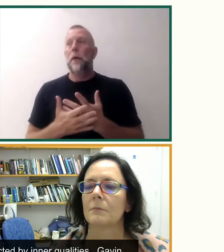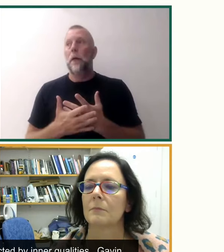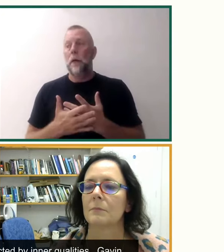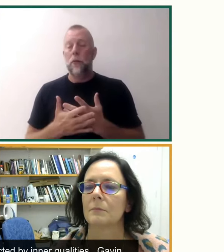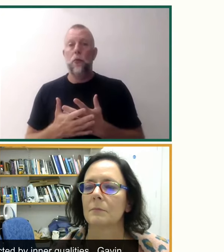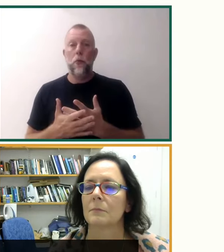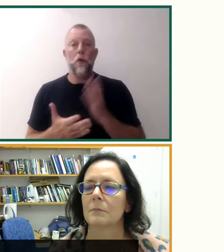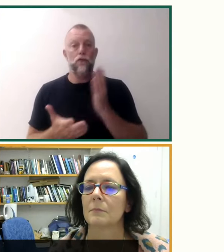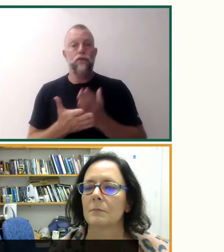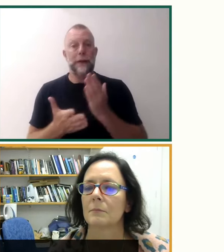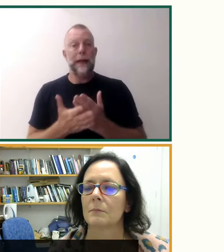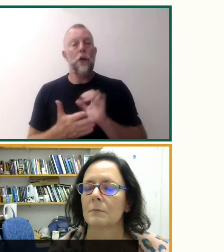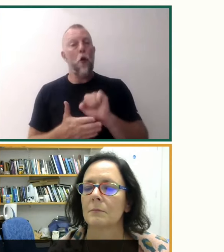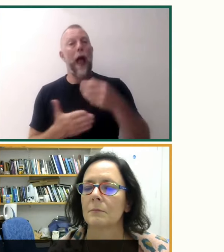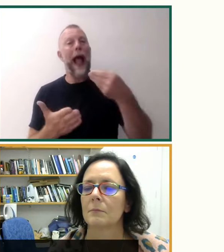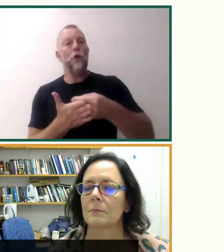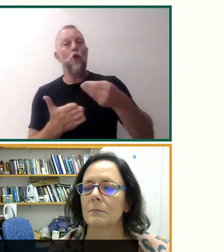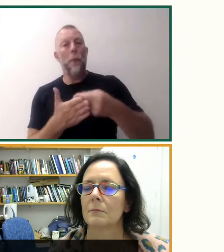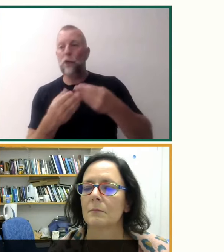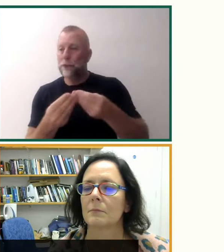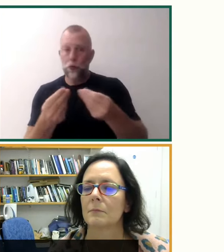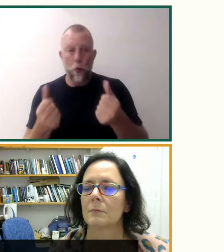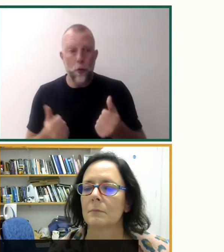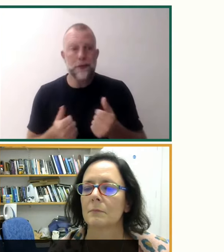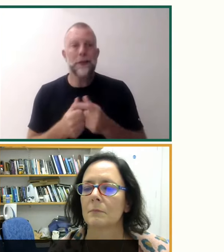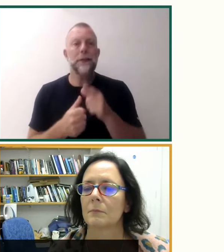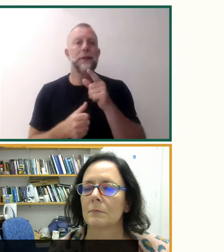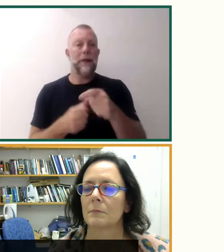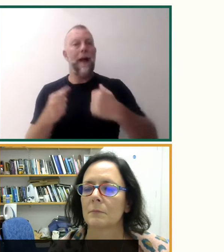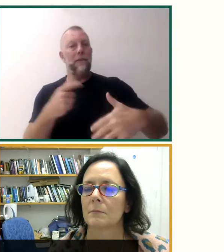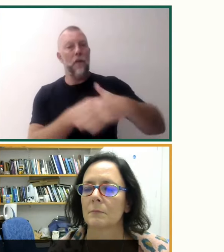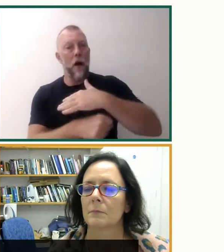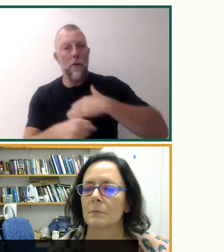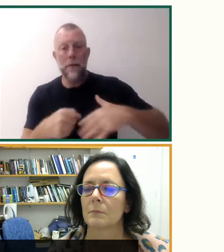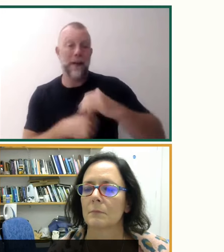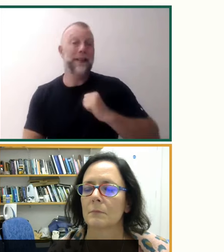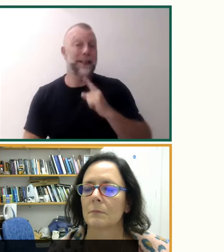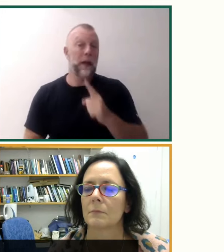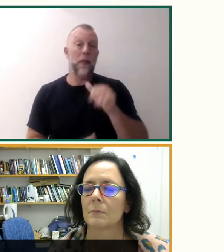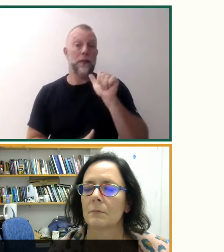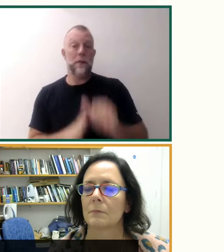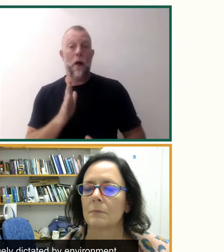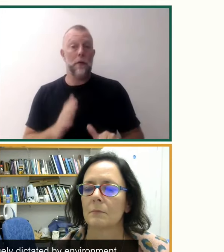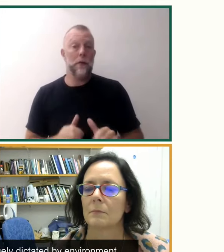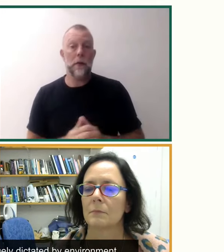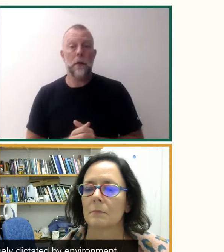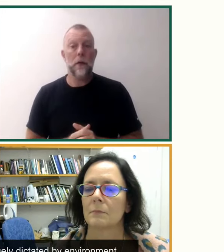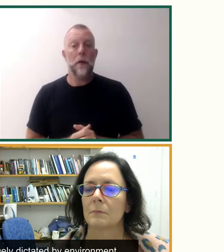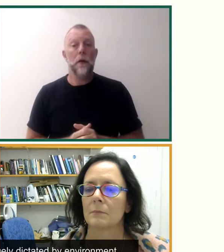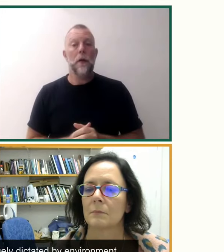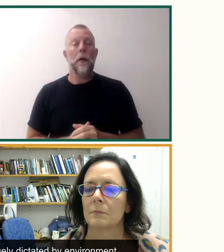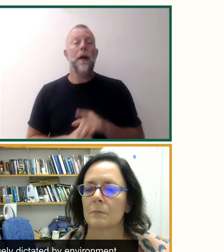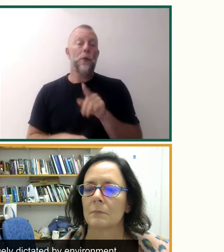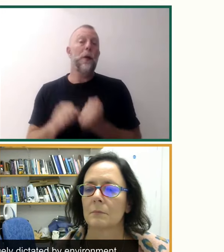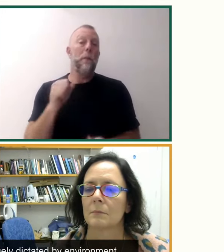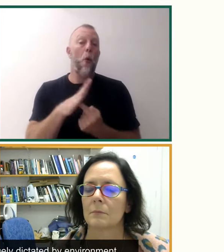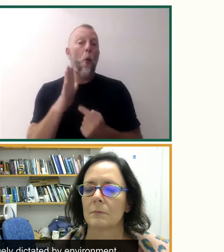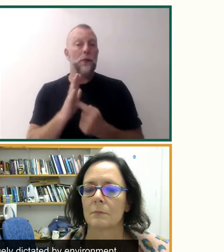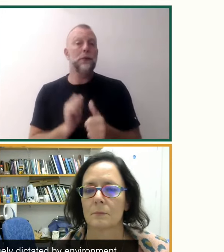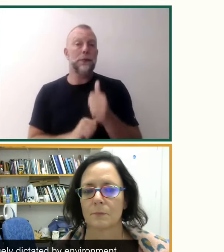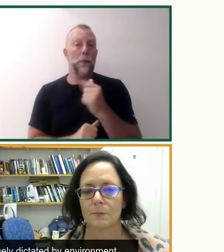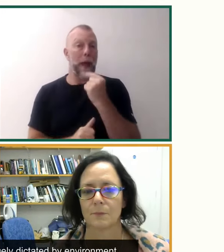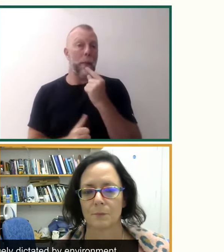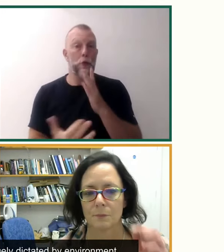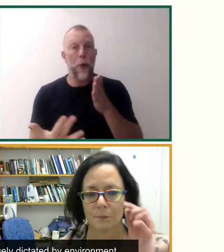by your economic resources. It's dictated by your environment. I said at the beginning how important it was to be able to access